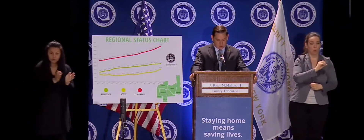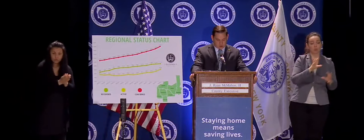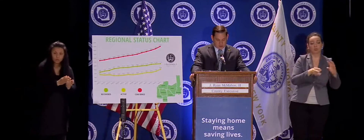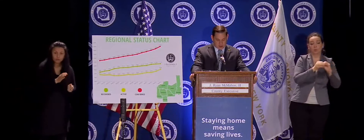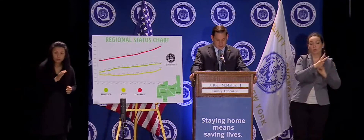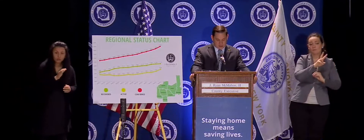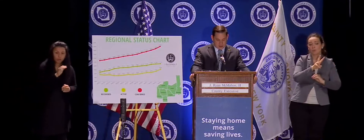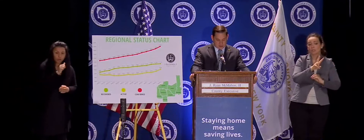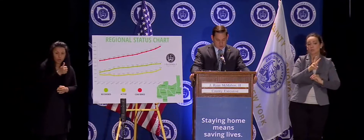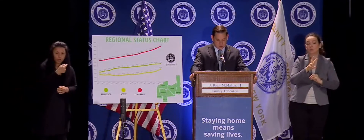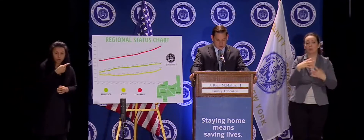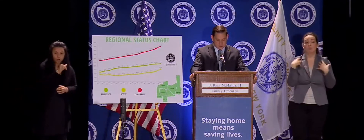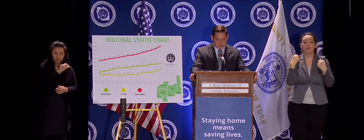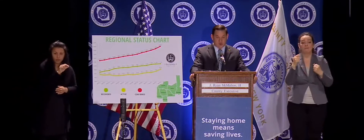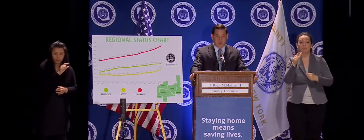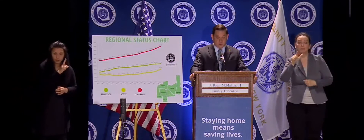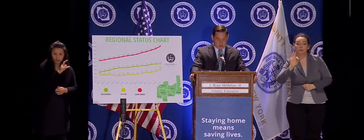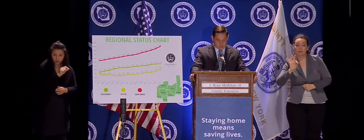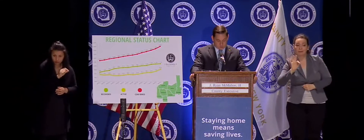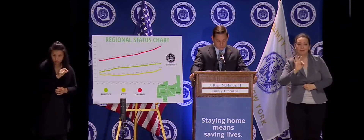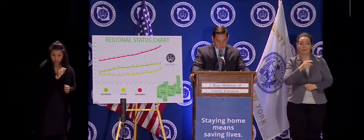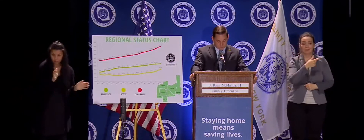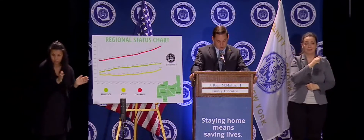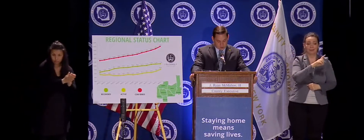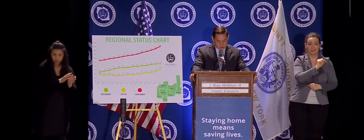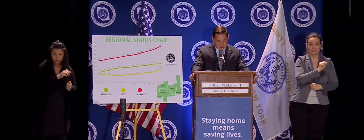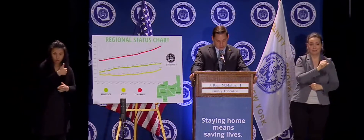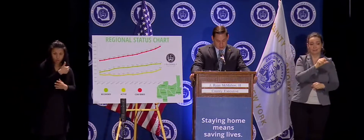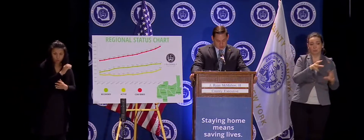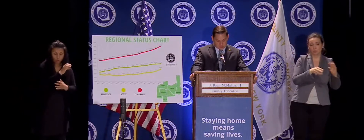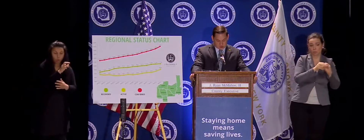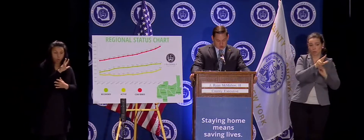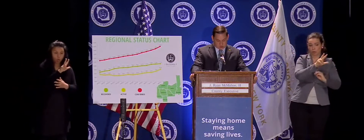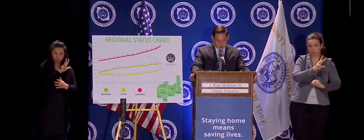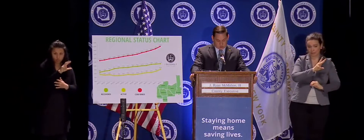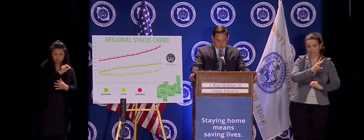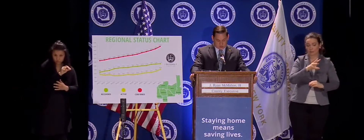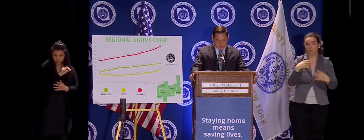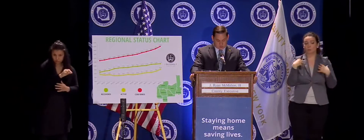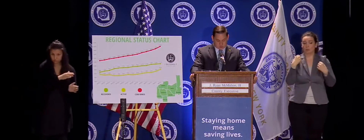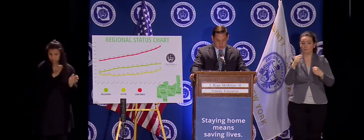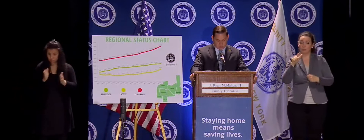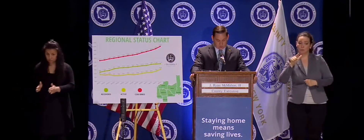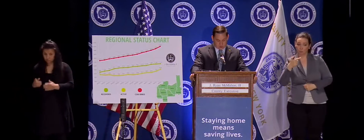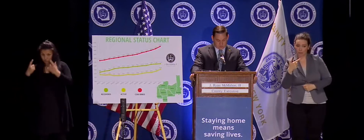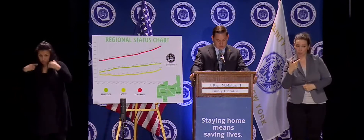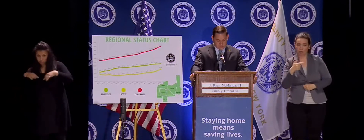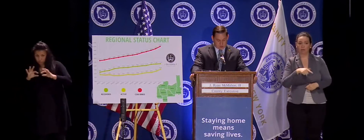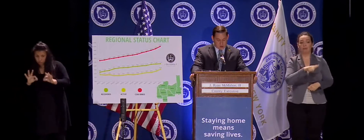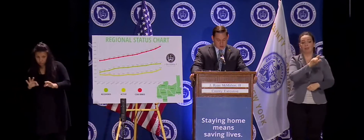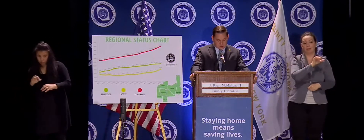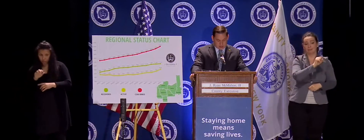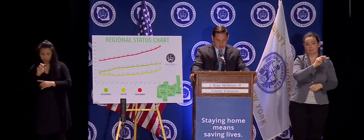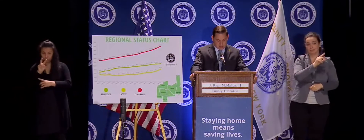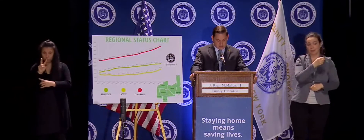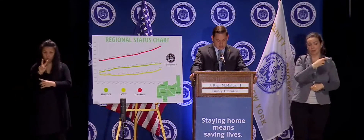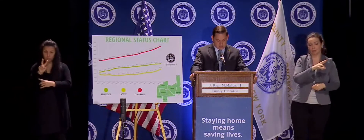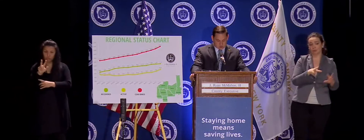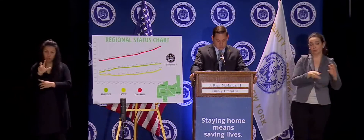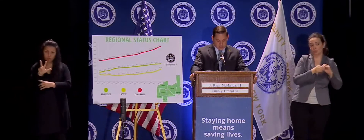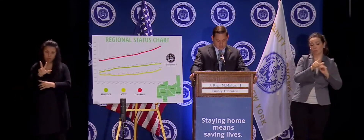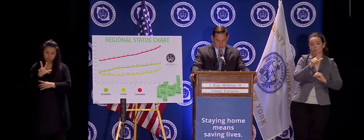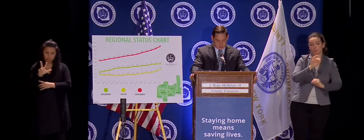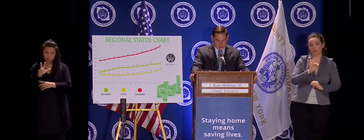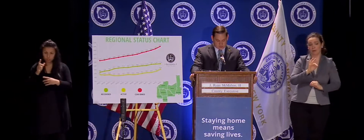Camillus, 39 total cases, 30 recoveries. Town of Geddes, 36 total cases, 21 recoveries. Town of